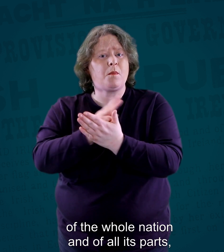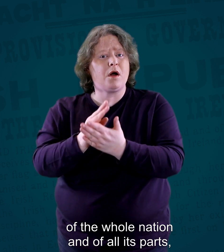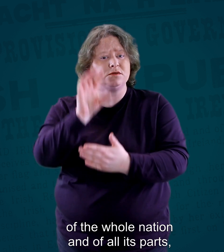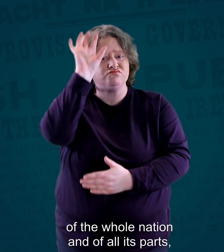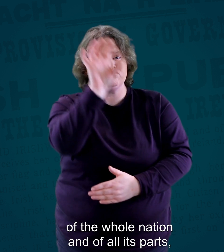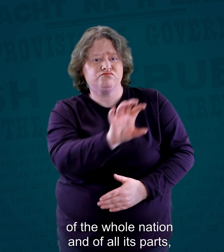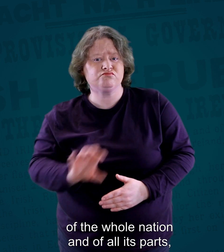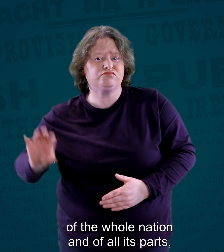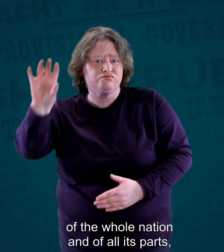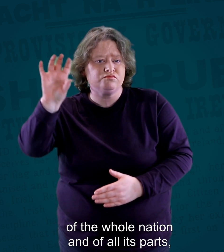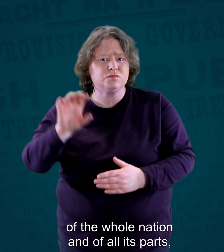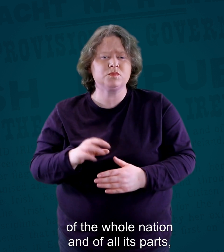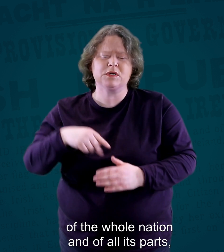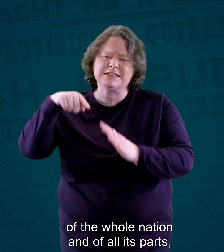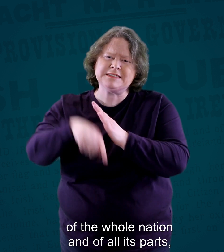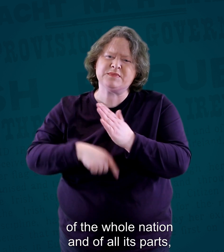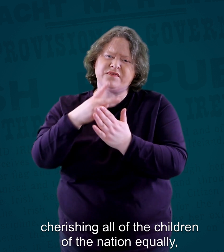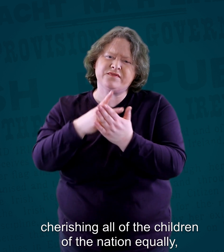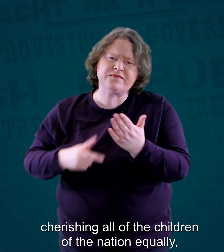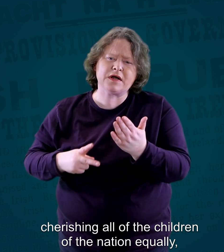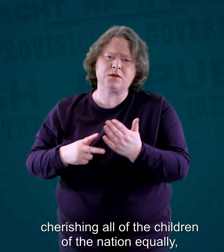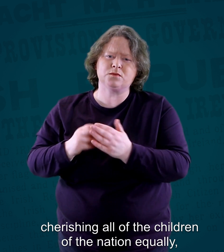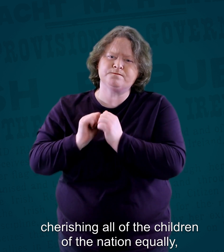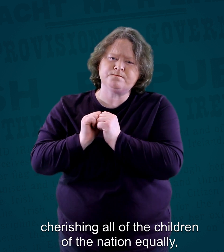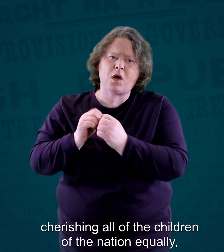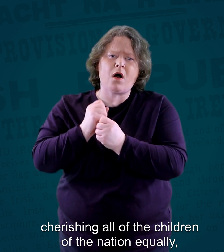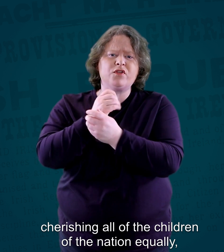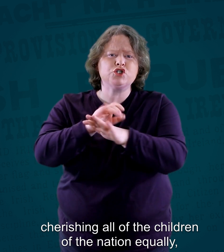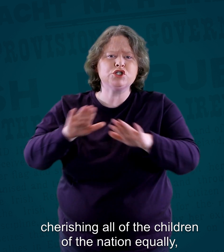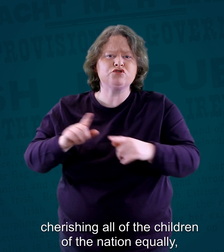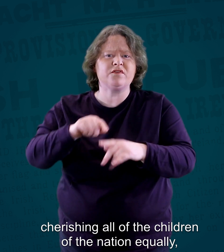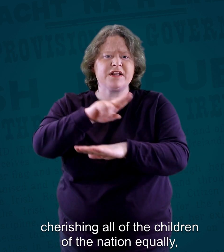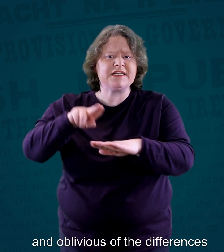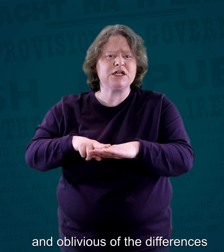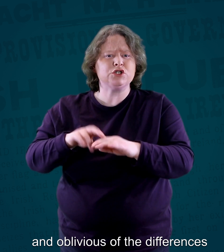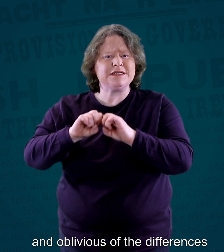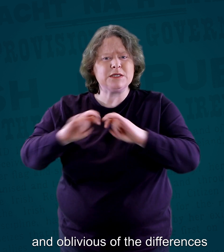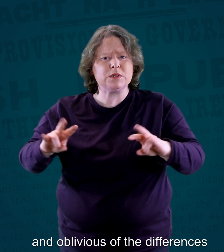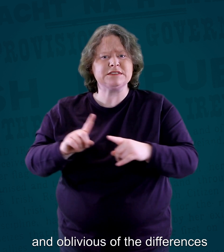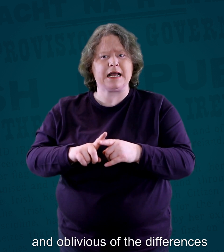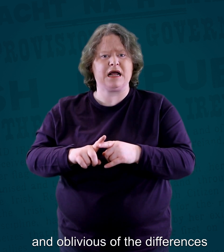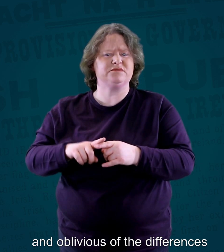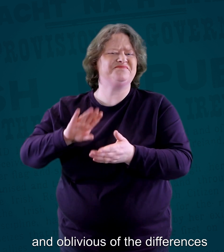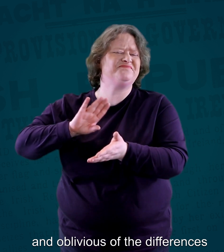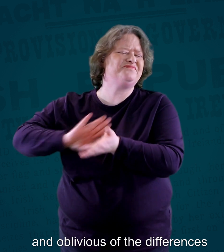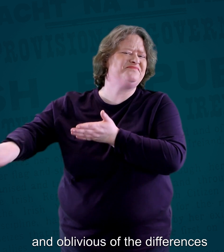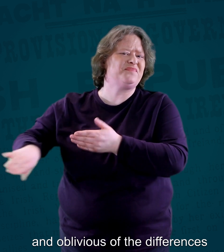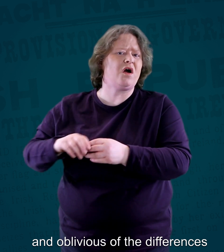parts, cherishing all the children of the nation equally and oblivious of the differences carefully